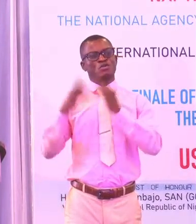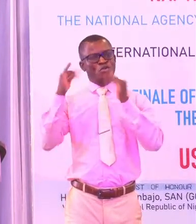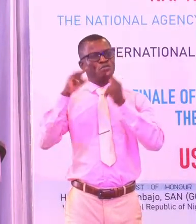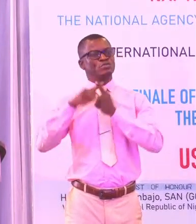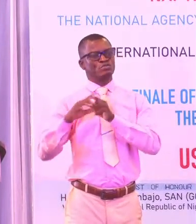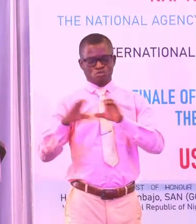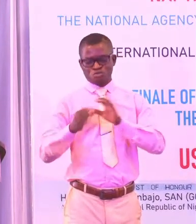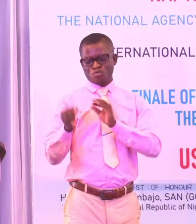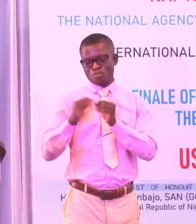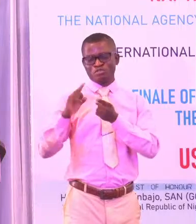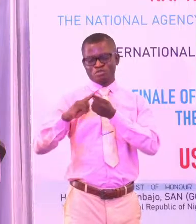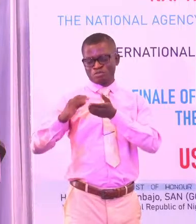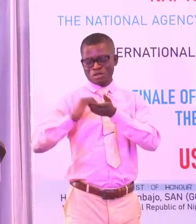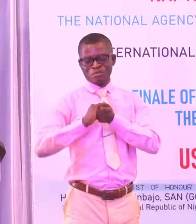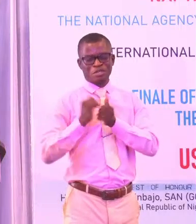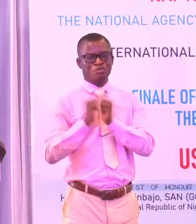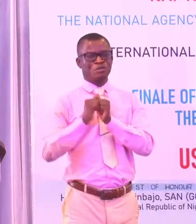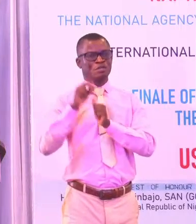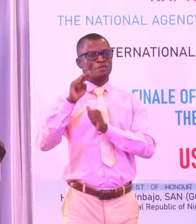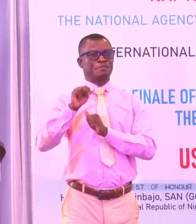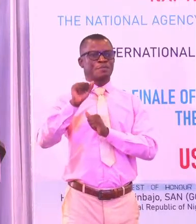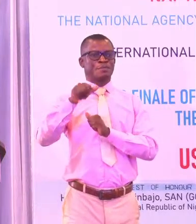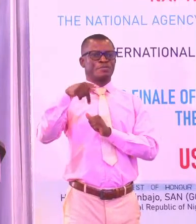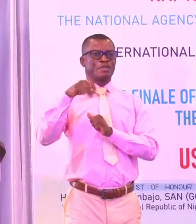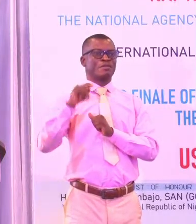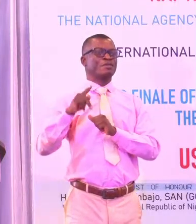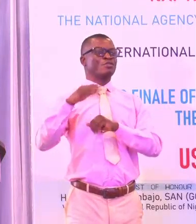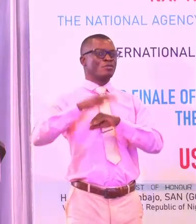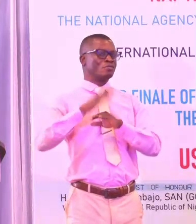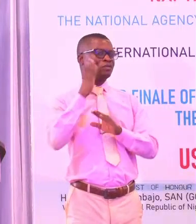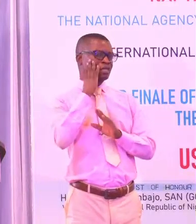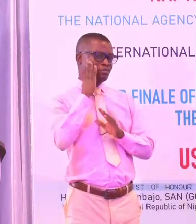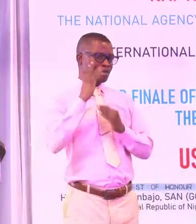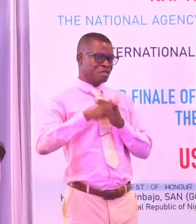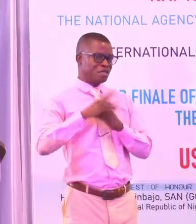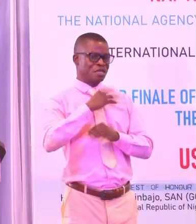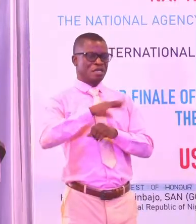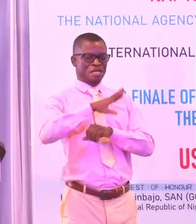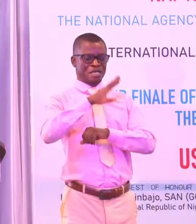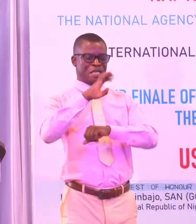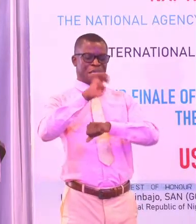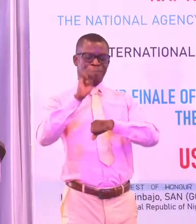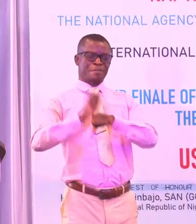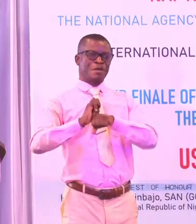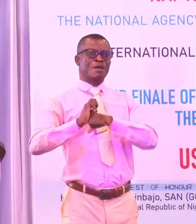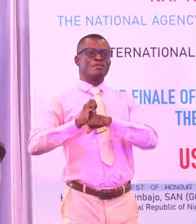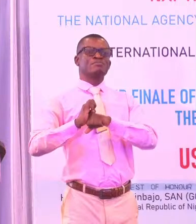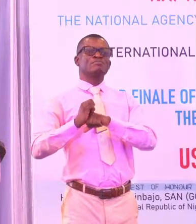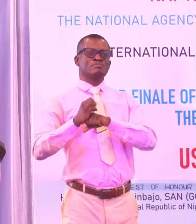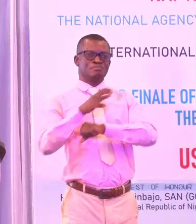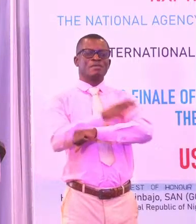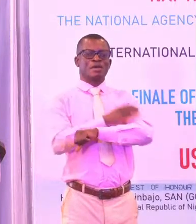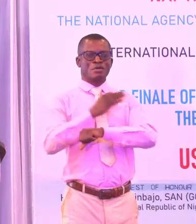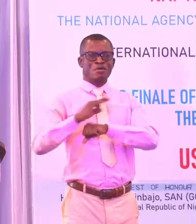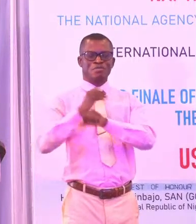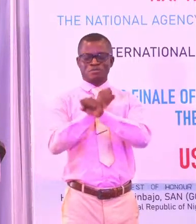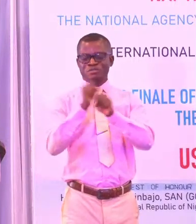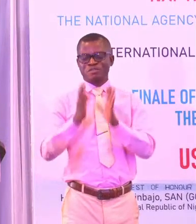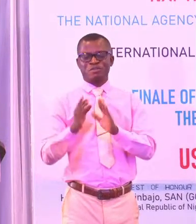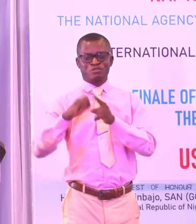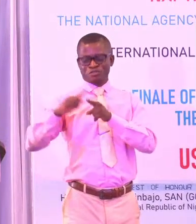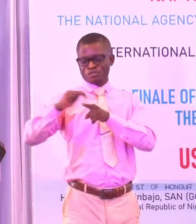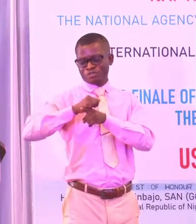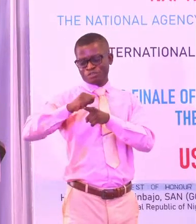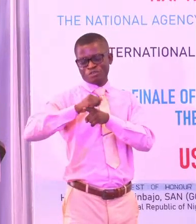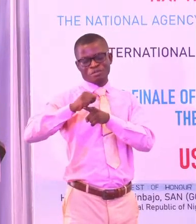collaborating with NAPTIP on sensitization and empowerment of survivors, by training on skills